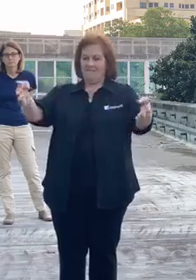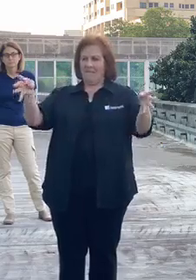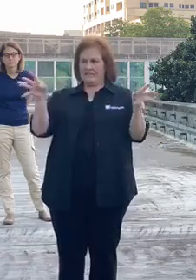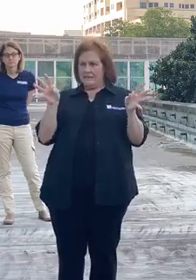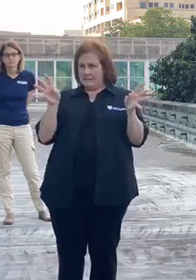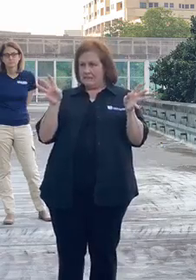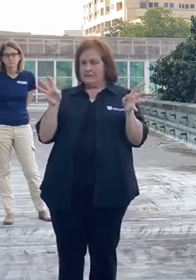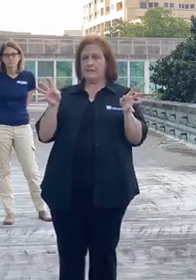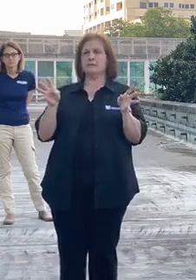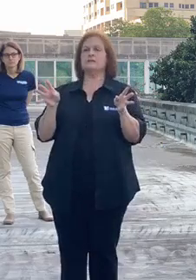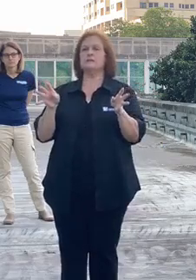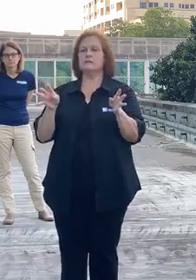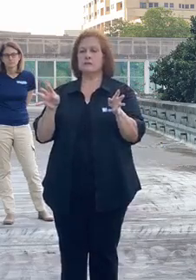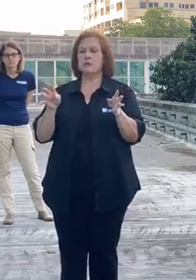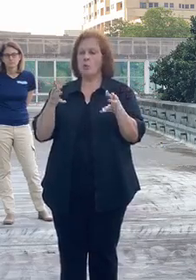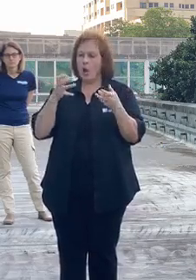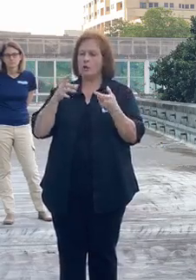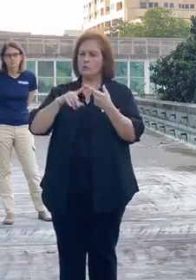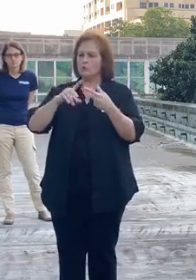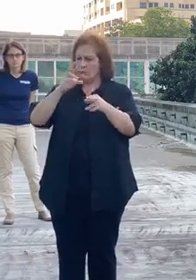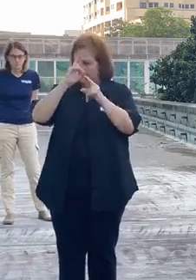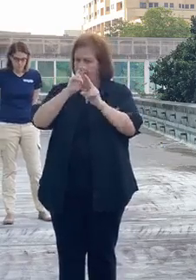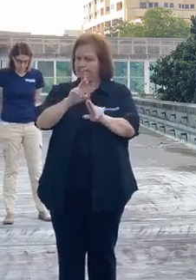be, of course, as respectful,